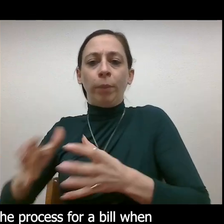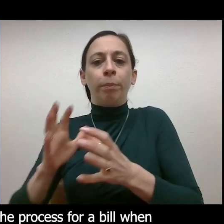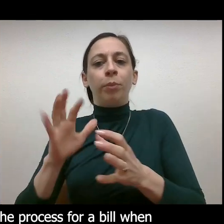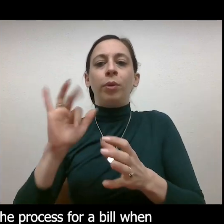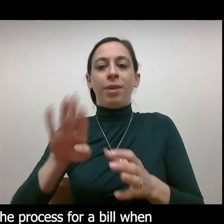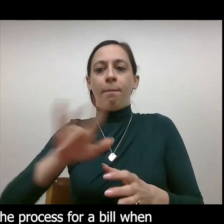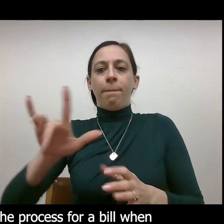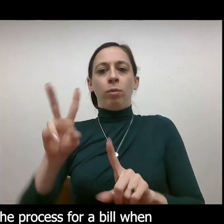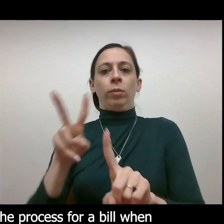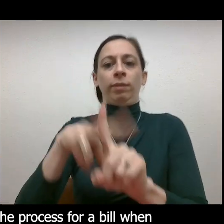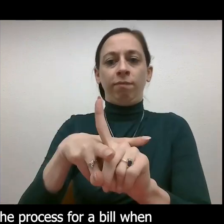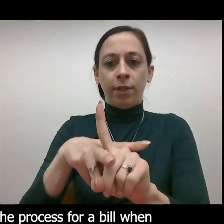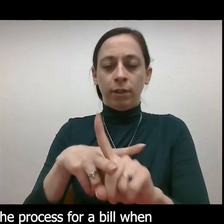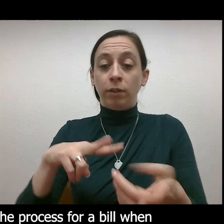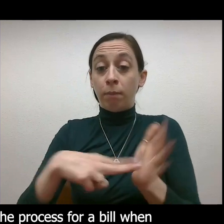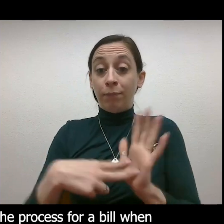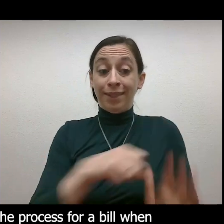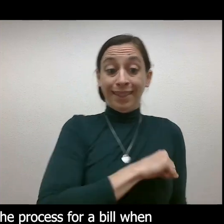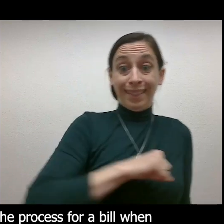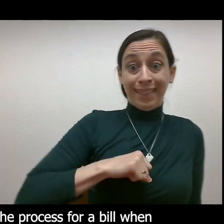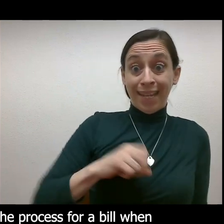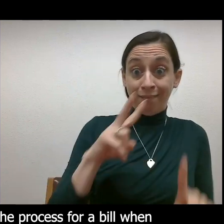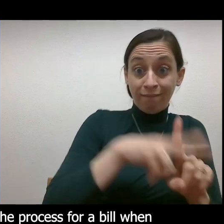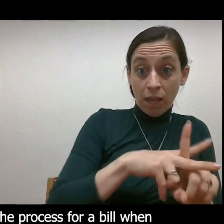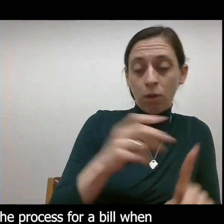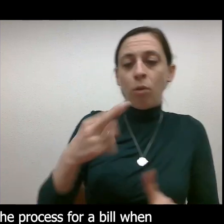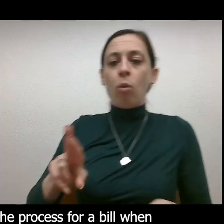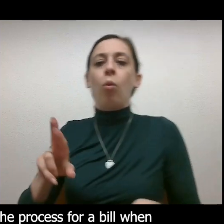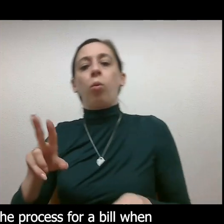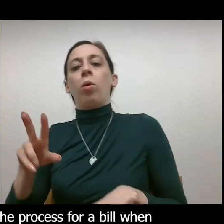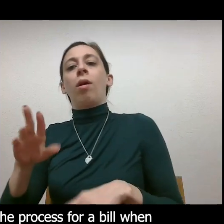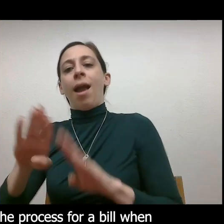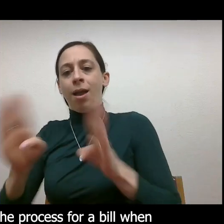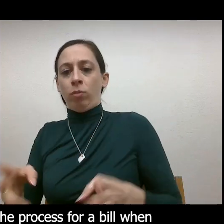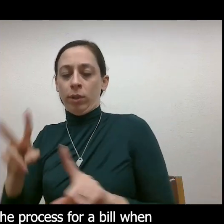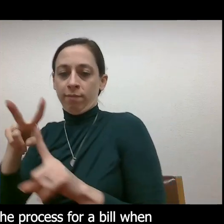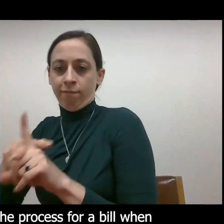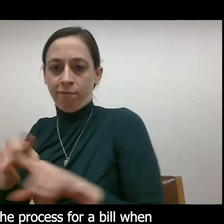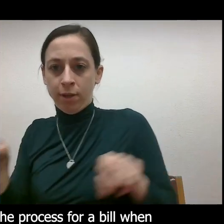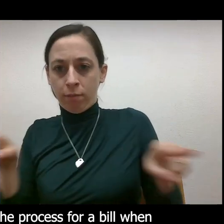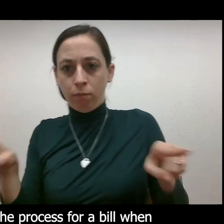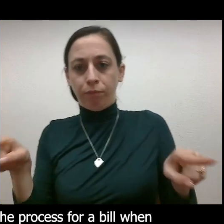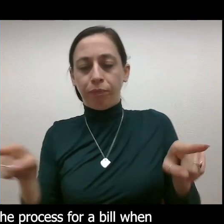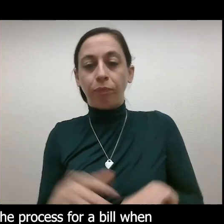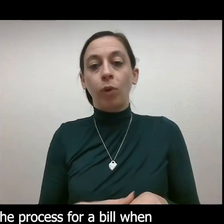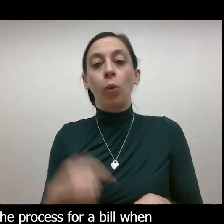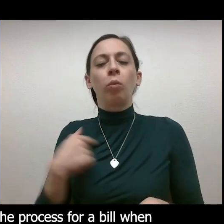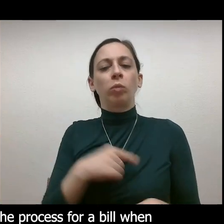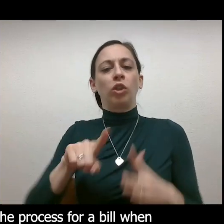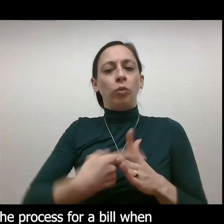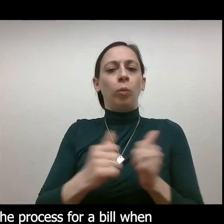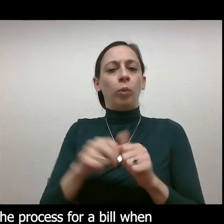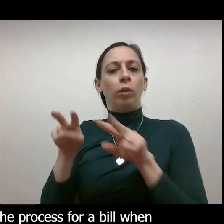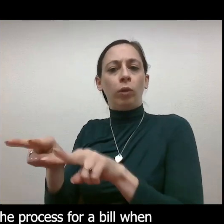So first, it will depend on which chamber it is filed in. If it is filed in the